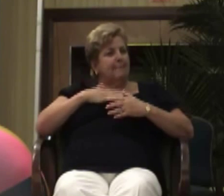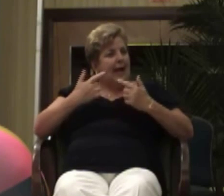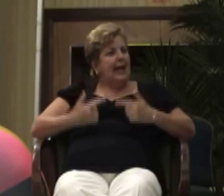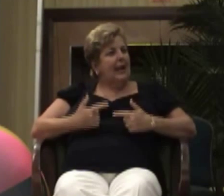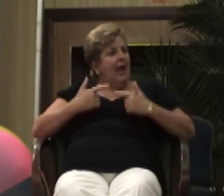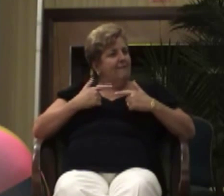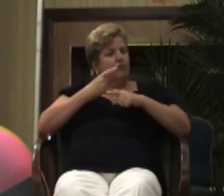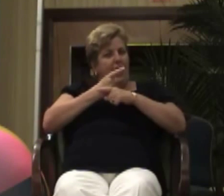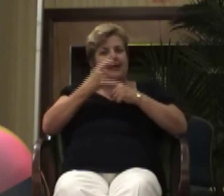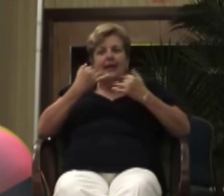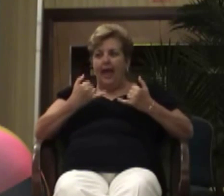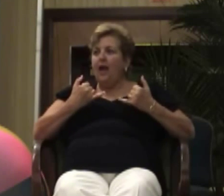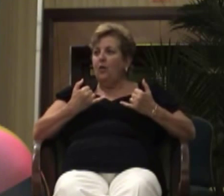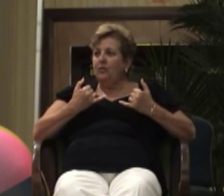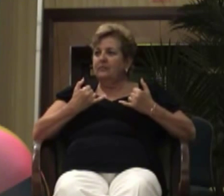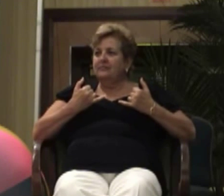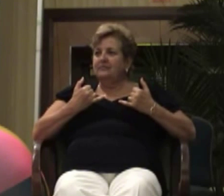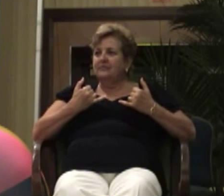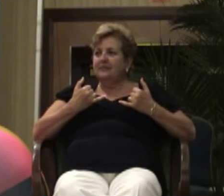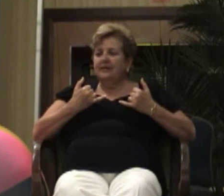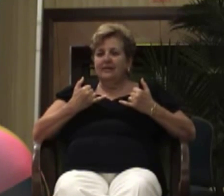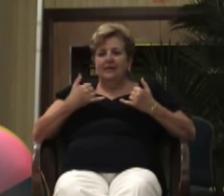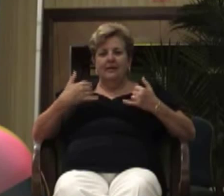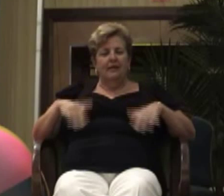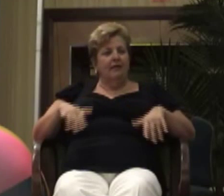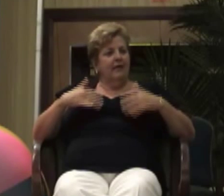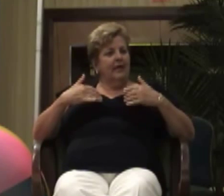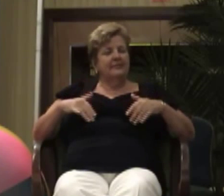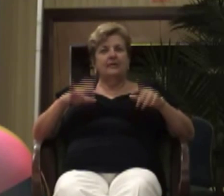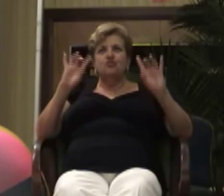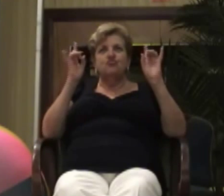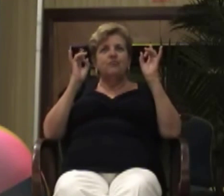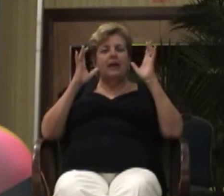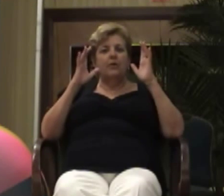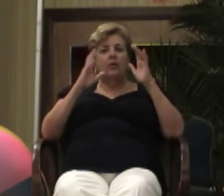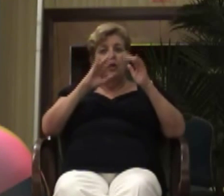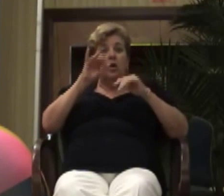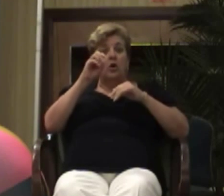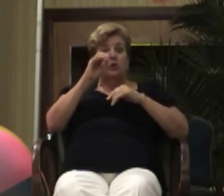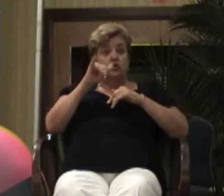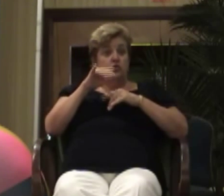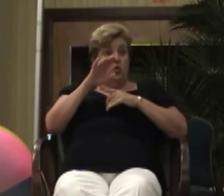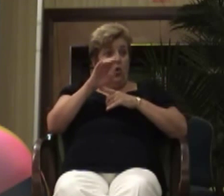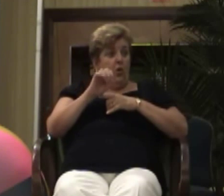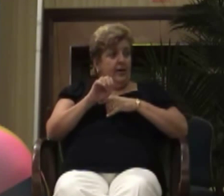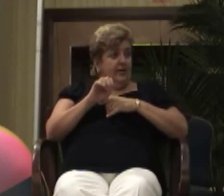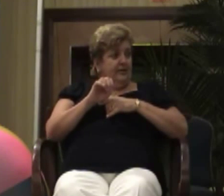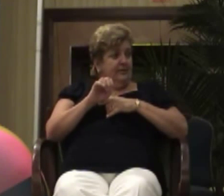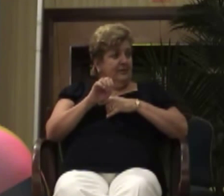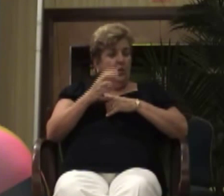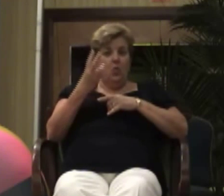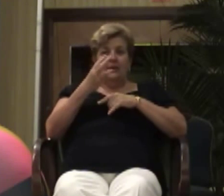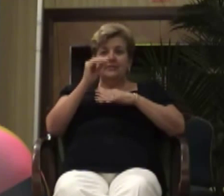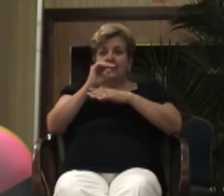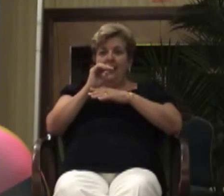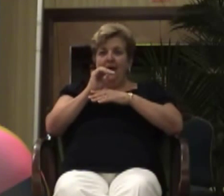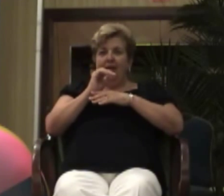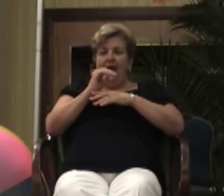time. They're just incredible. Joyce, Wednesday night, I had lunch with her daughter, and her